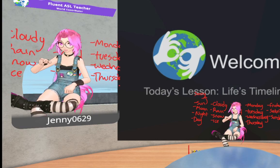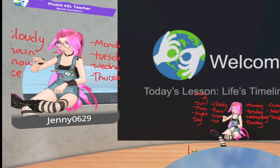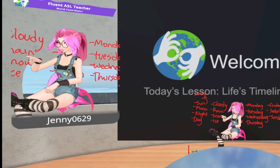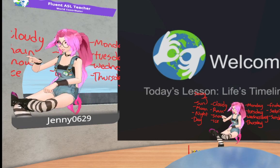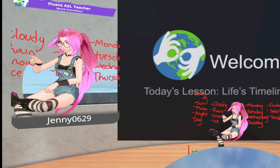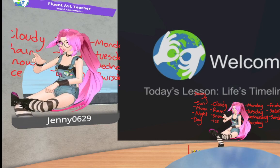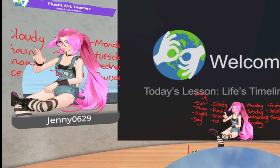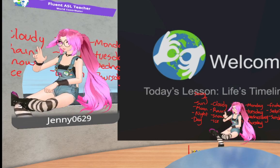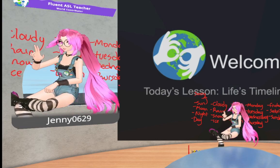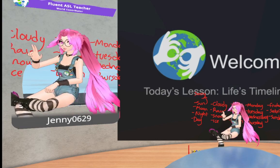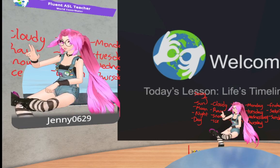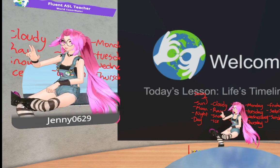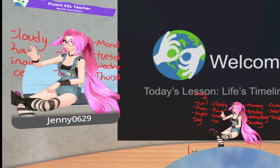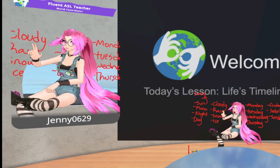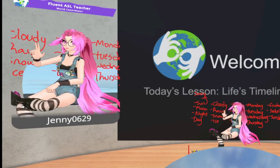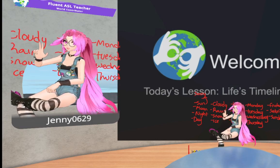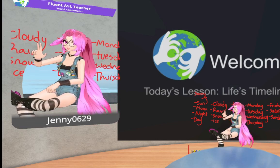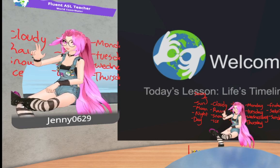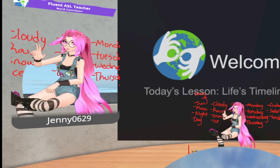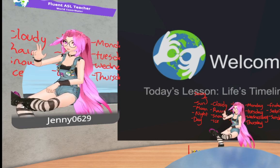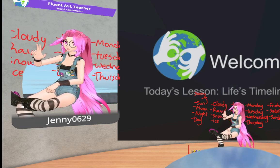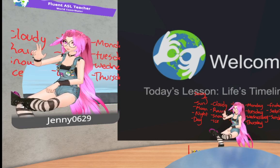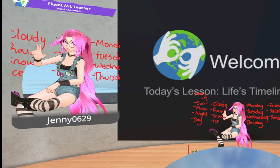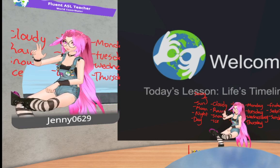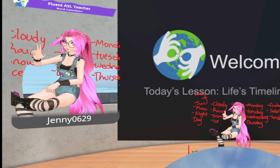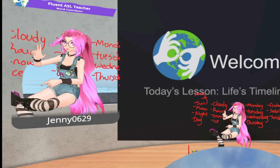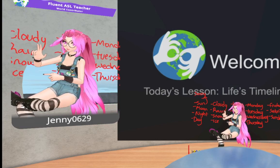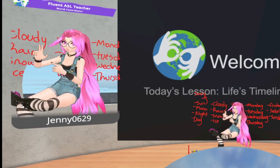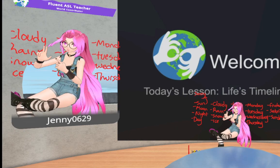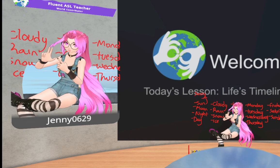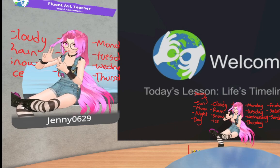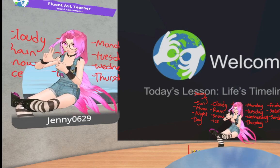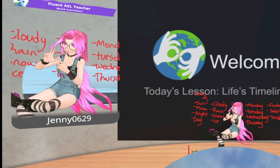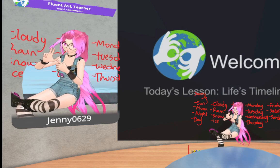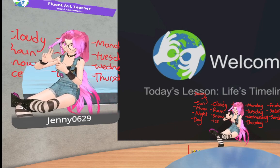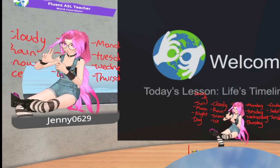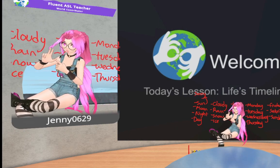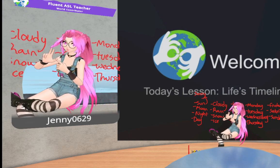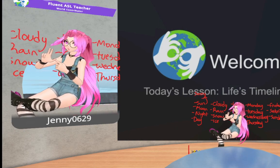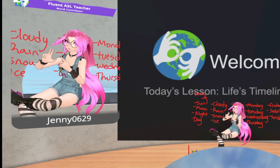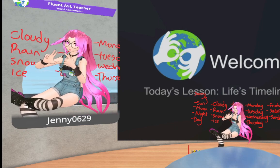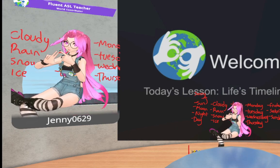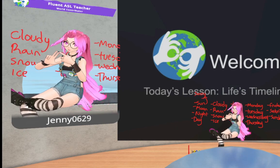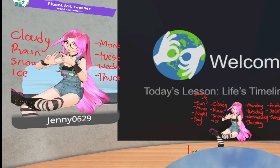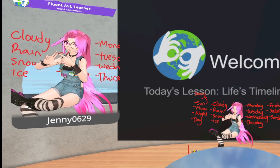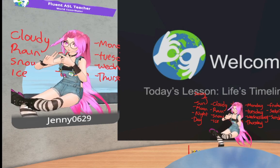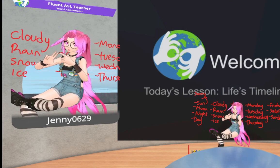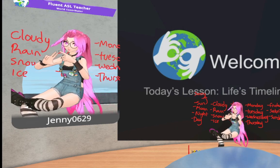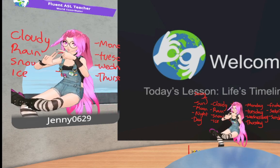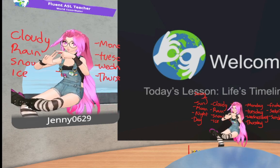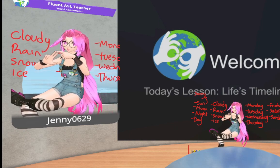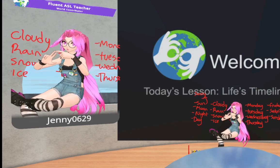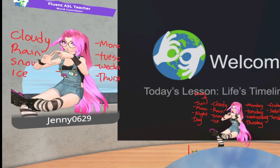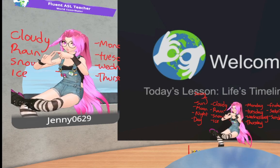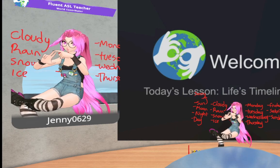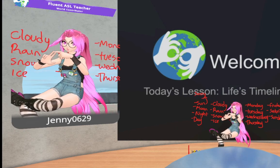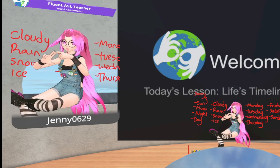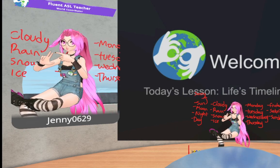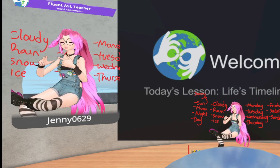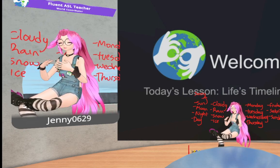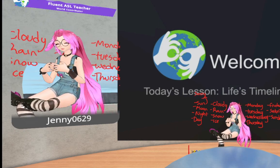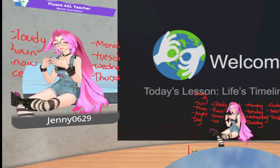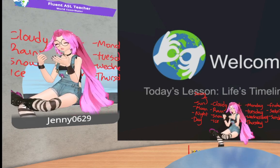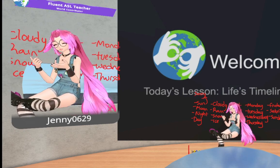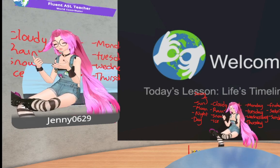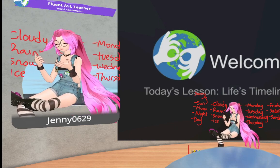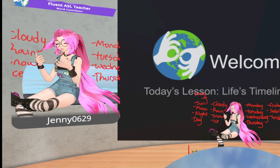Oh my gosh, you guys are all geniuses. So this is ASL for 3. We're going to have a thumb, pointer finger, and a middle